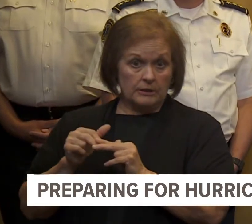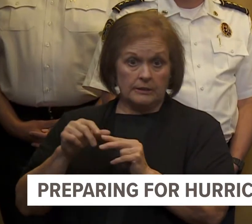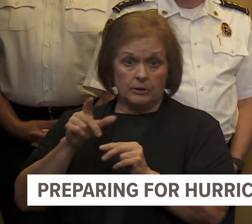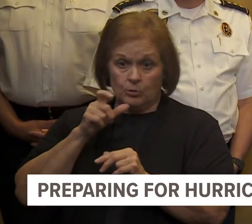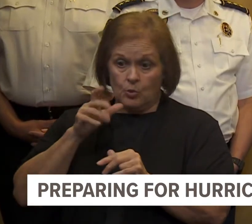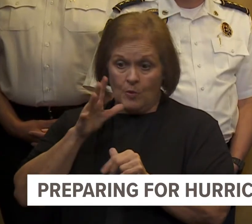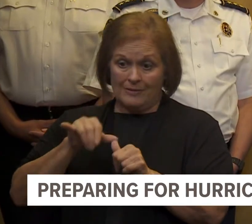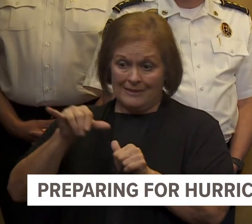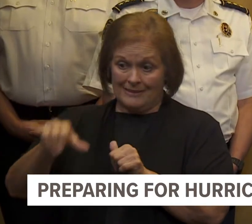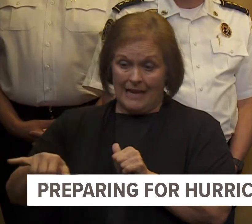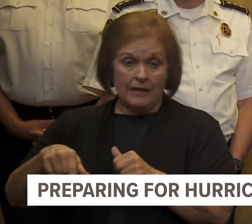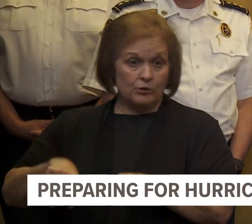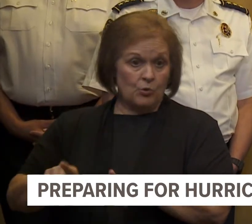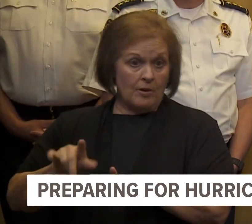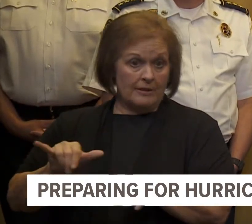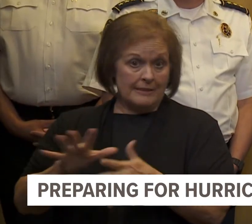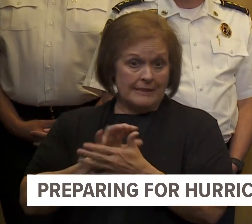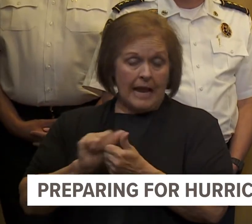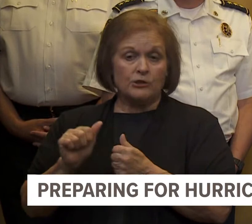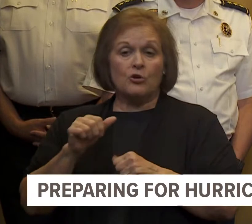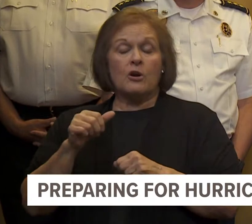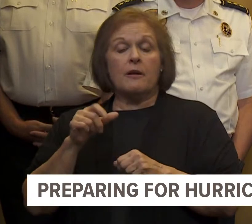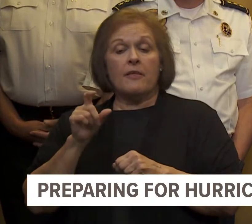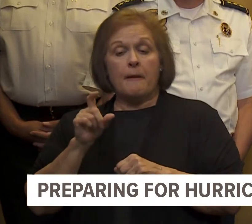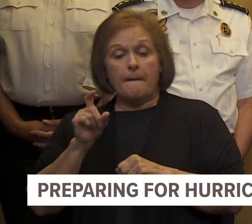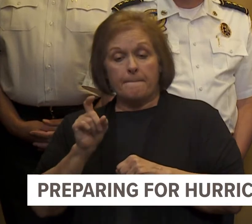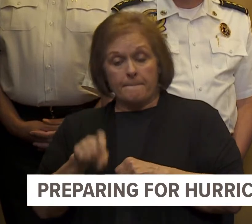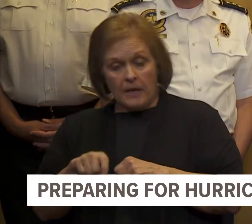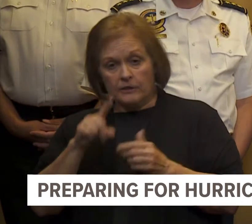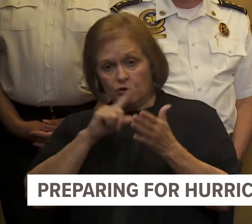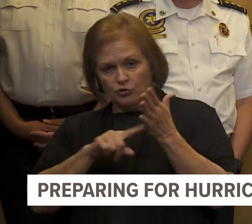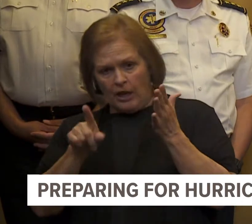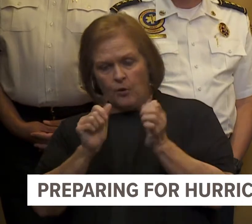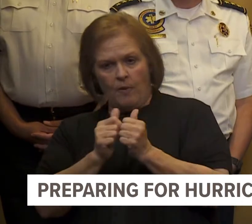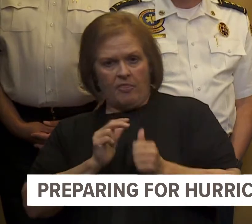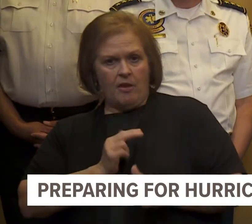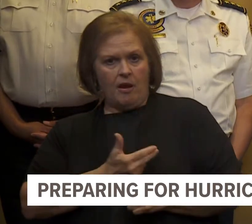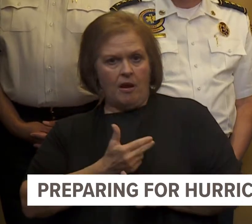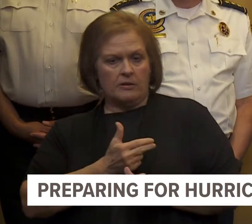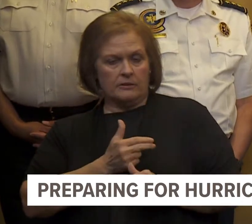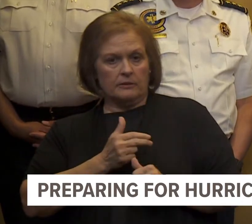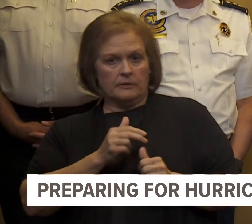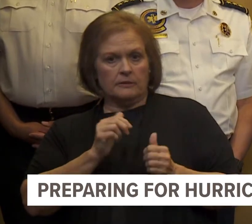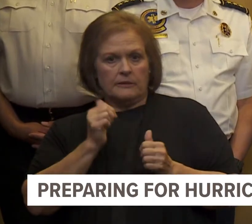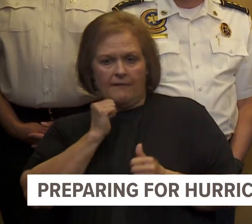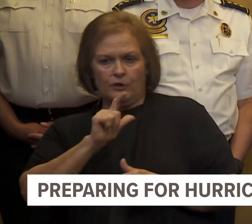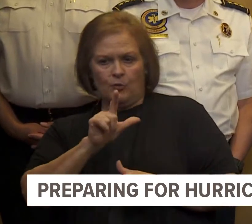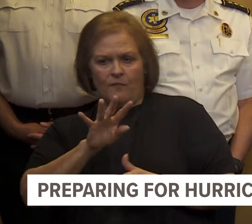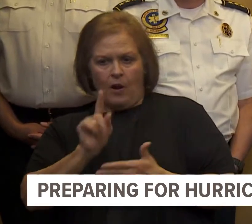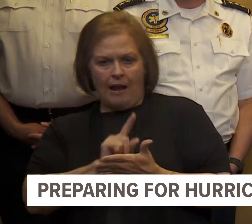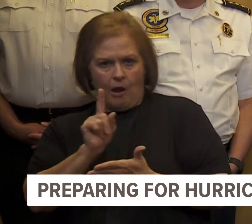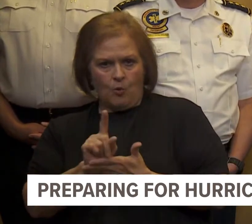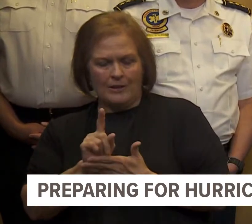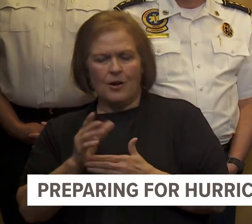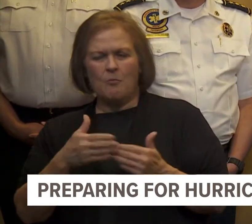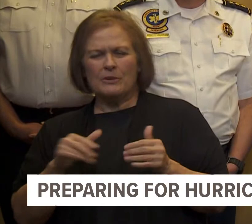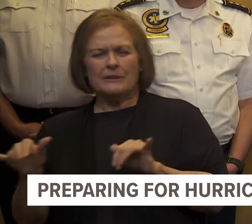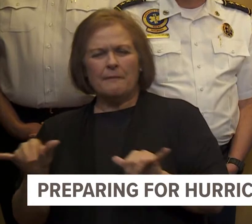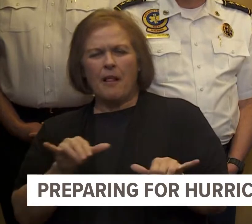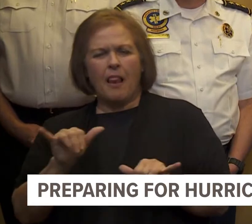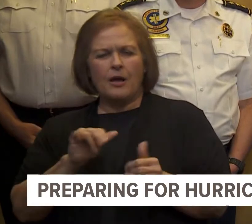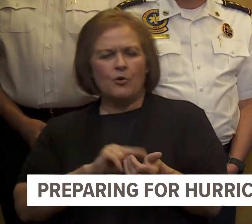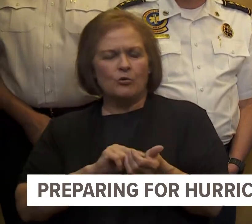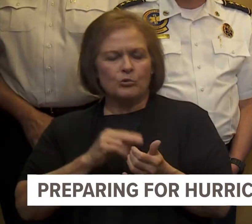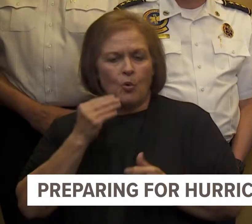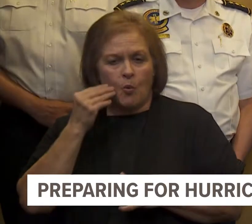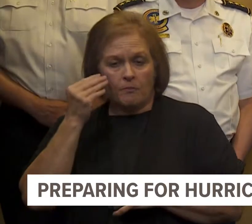during most disasters, and they must check in with NOHD every 24 hours during a disaster. This is similar to what we do with